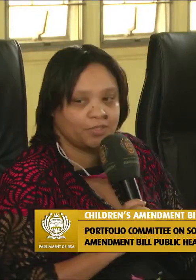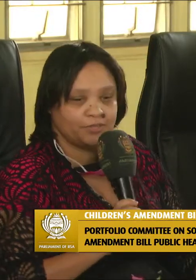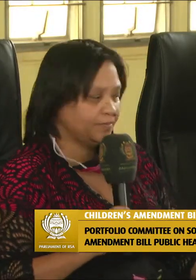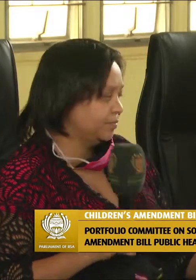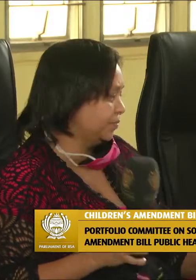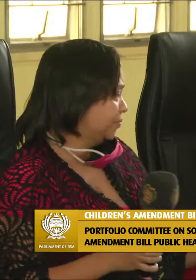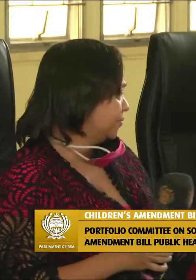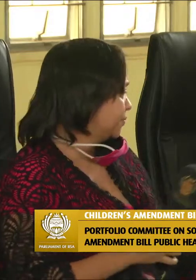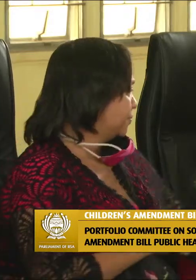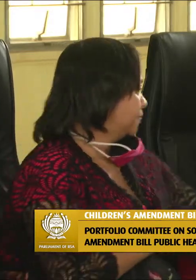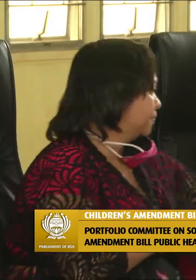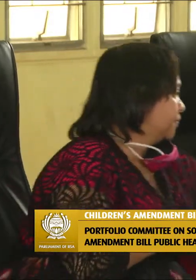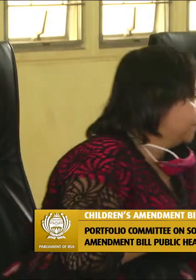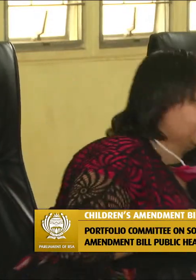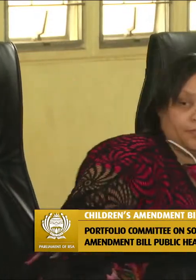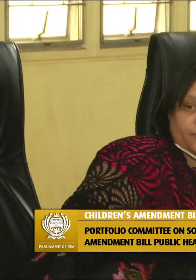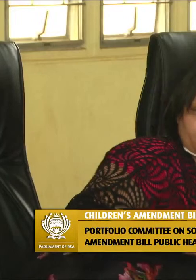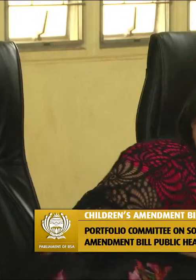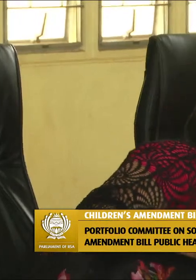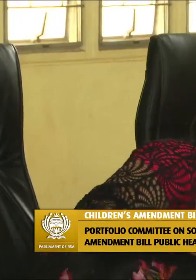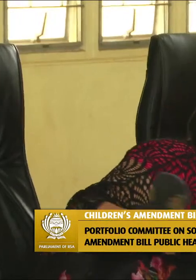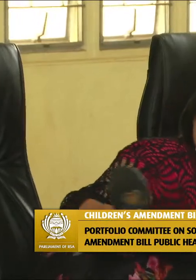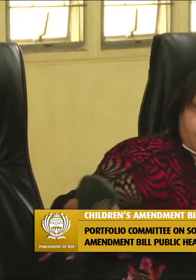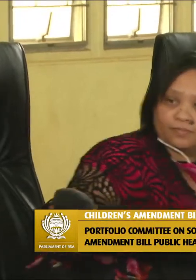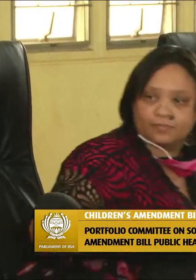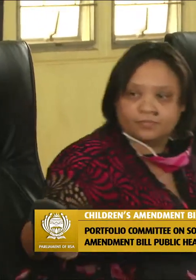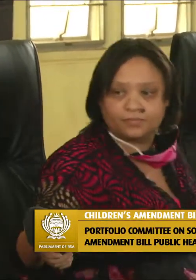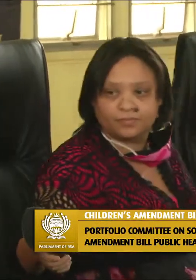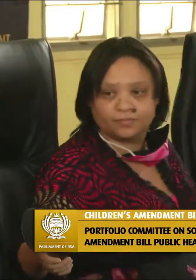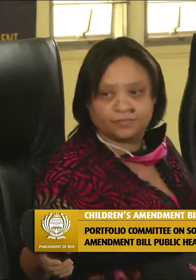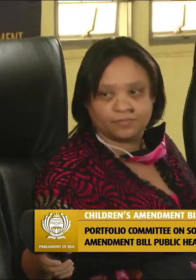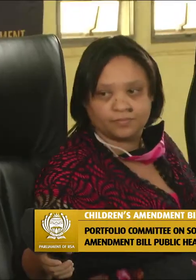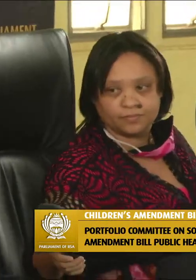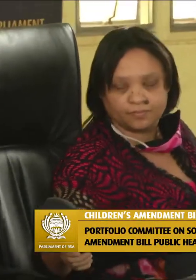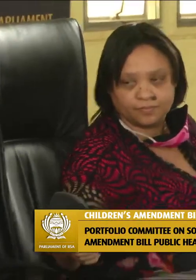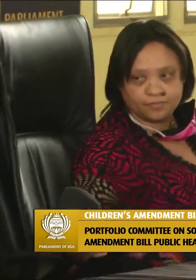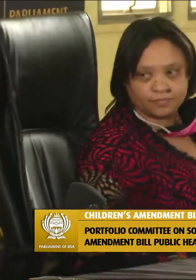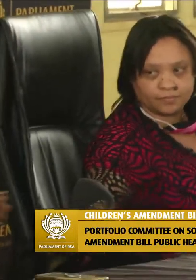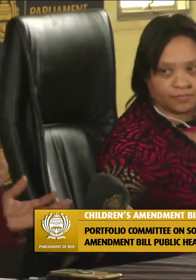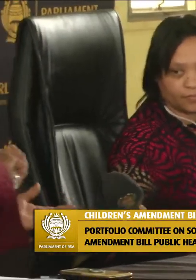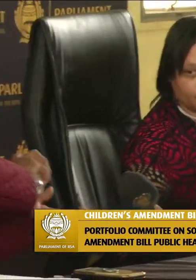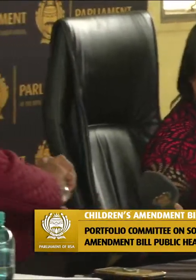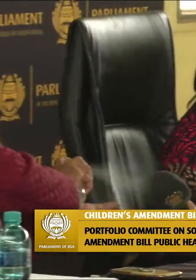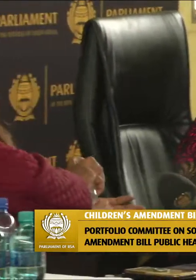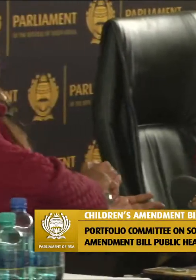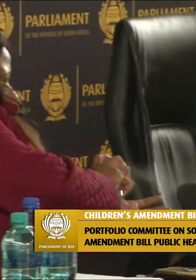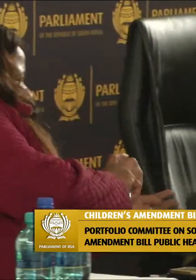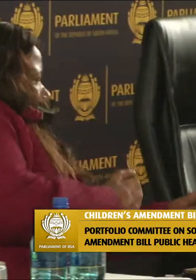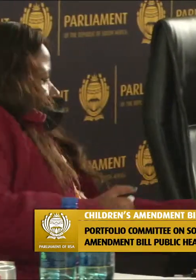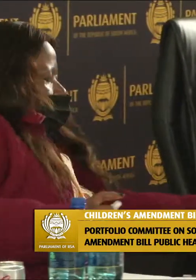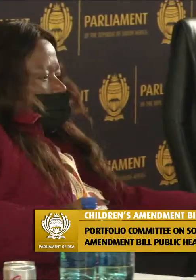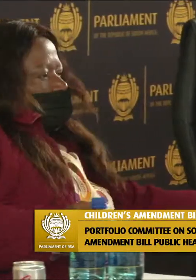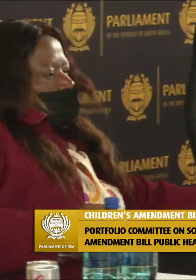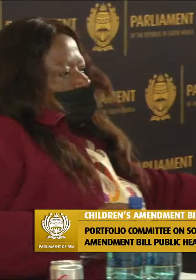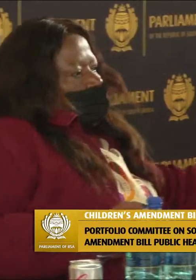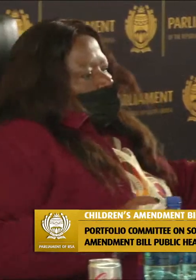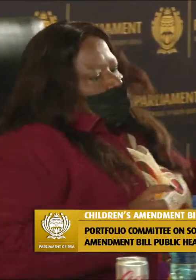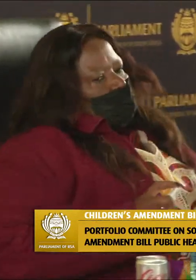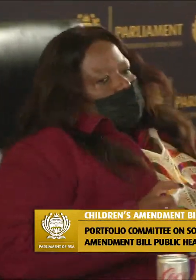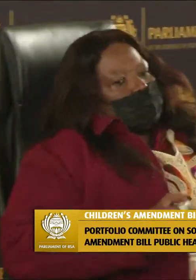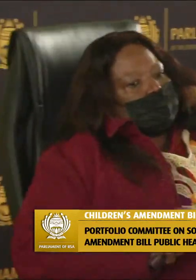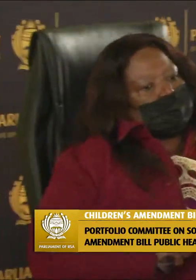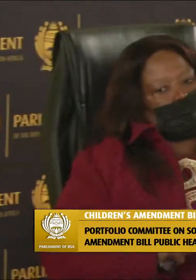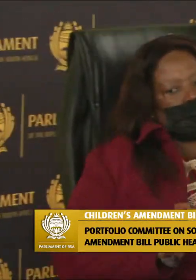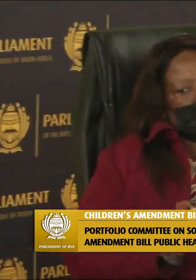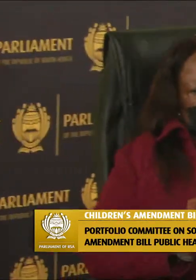you. Sekungokwesithathu manje kuvela lenkinga ye DNA nokuthi iyabiza obaba bangasebenza bakwazi ukuyenza bese manje uthola ukuthi